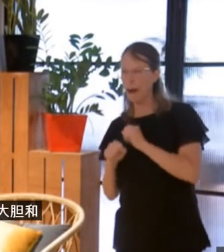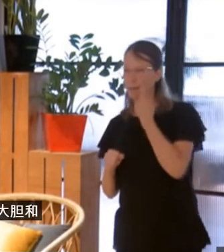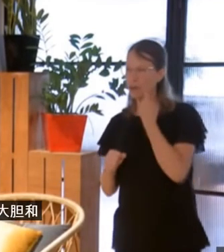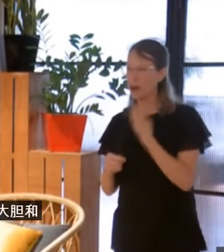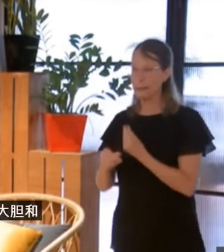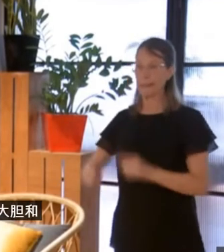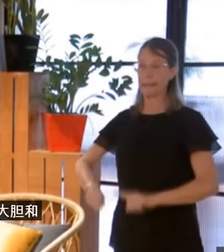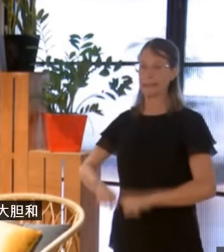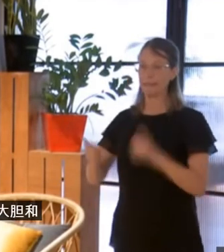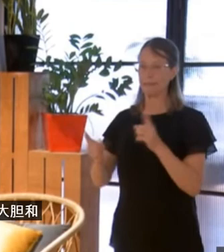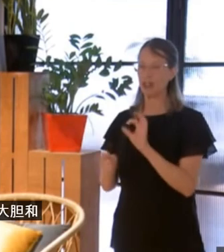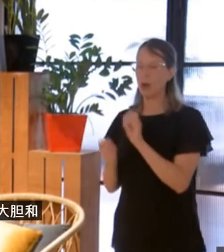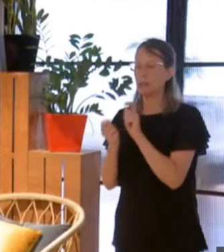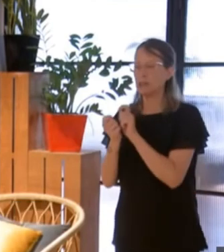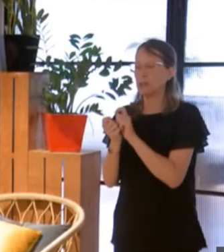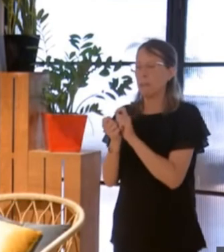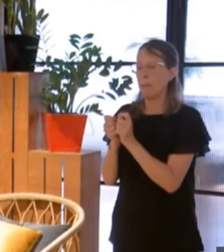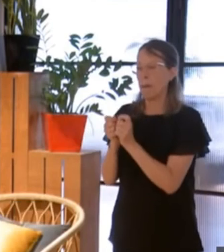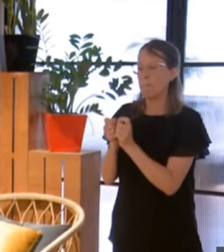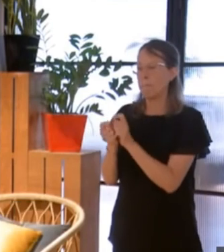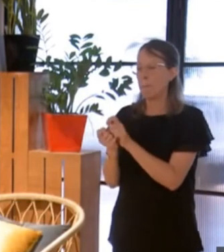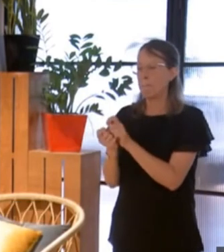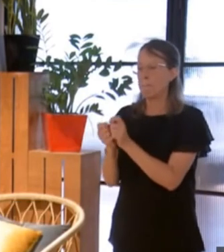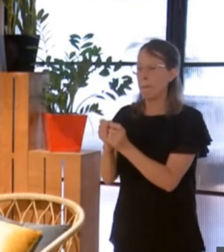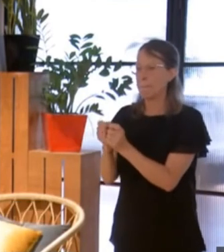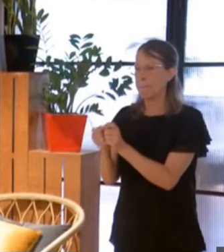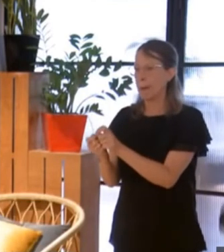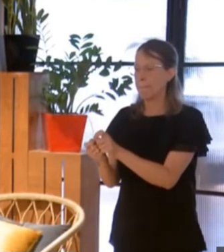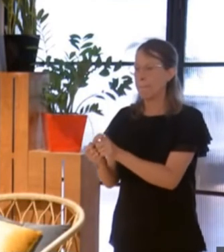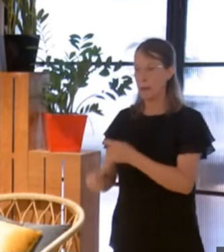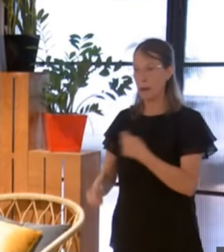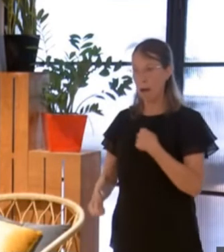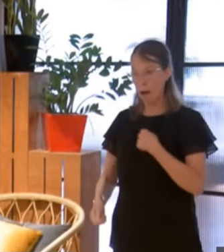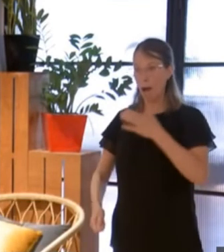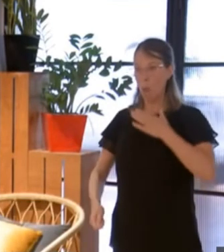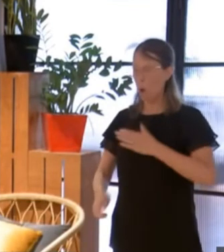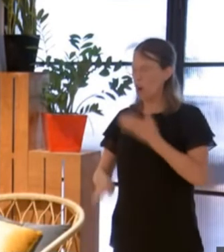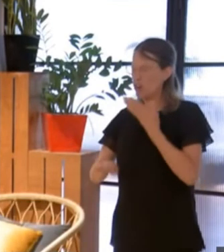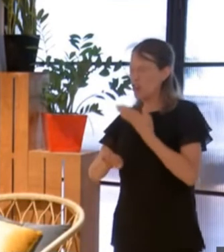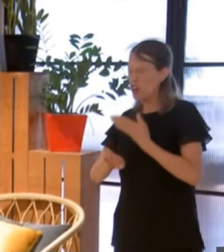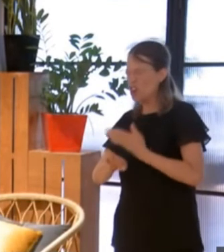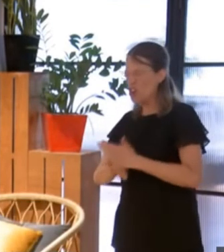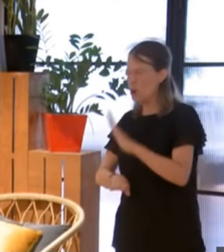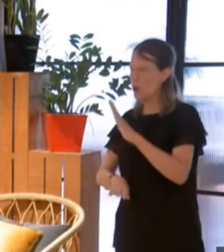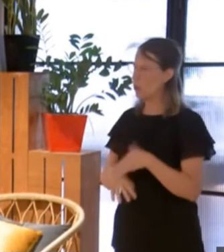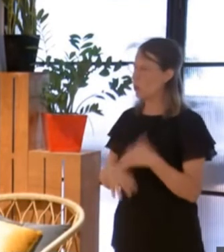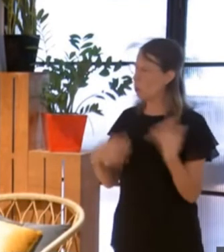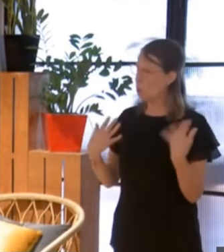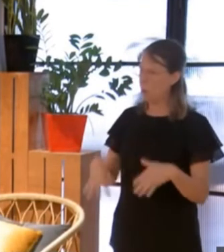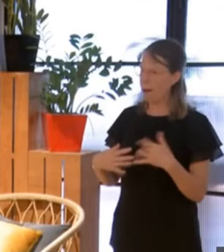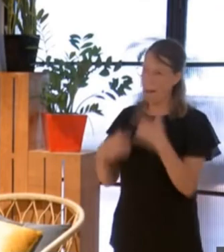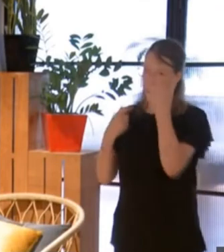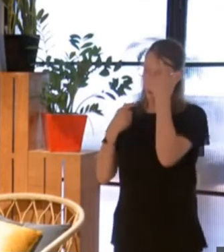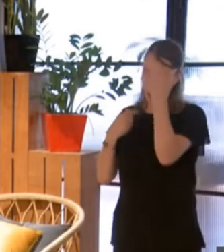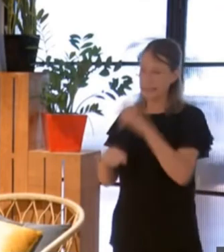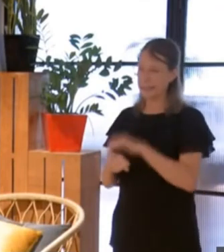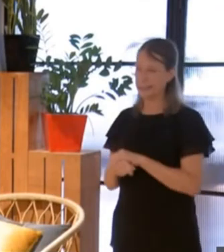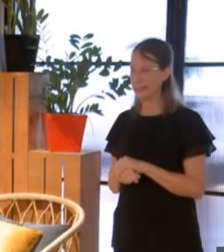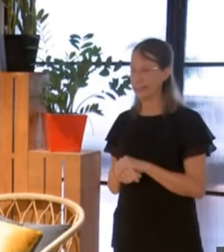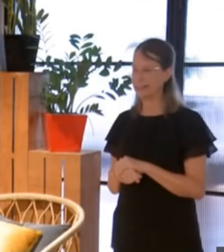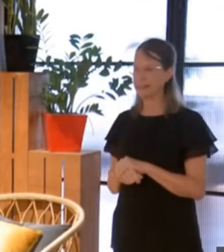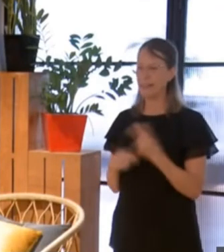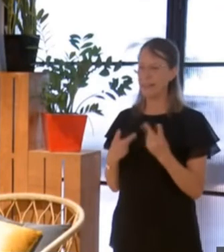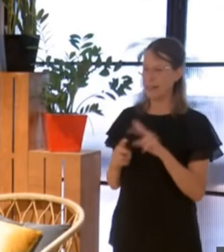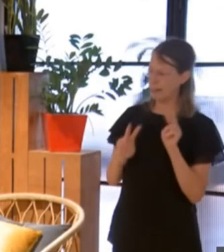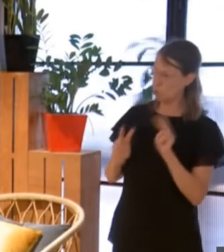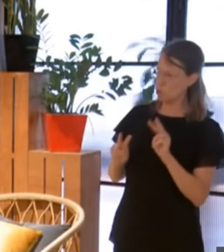I don't want small little tweaking around the edge policy ideas. I want revolutionary ideas that trailblaze a